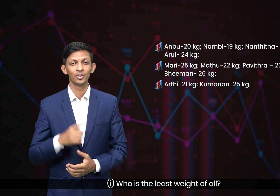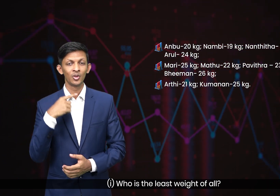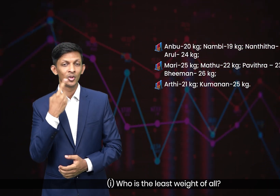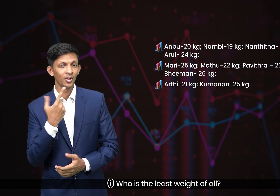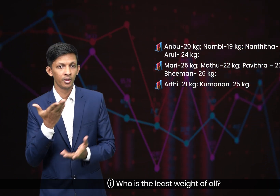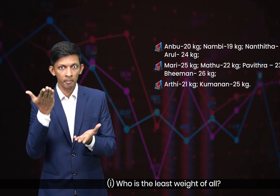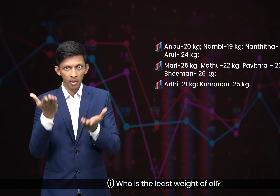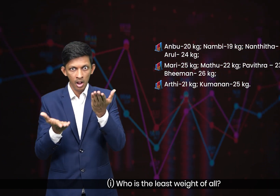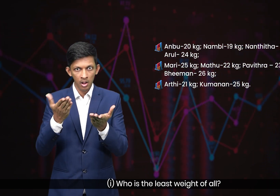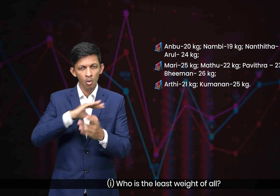Who is the least weight of all?